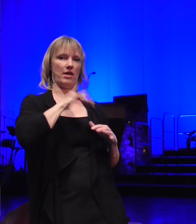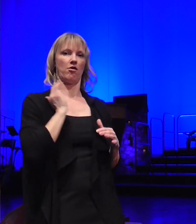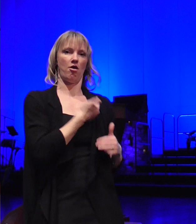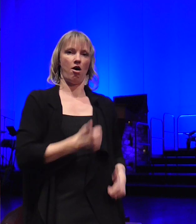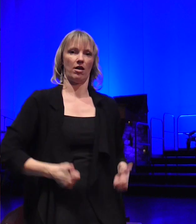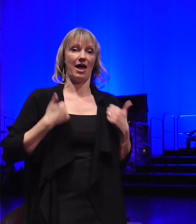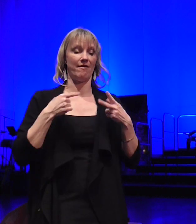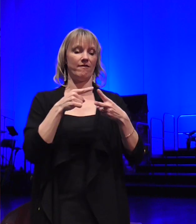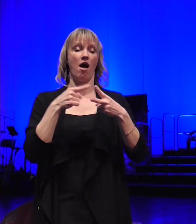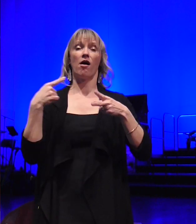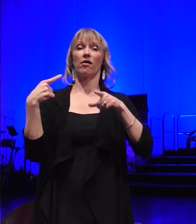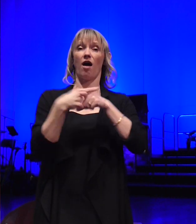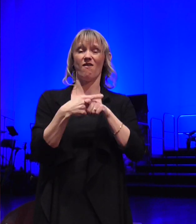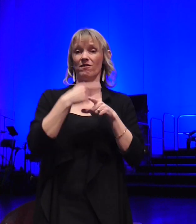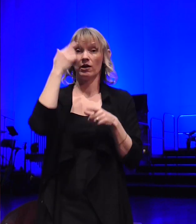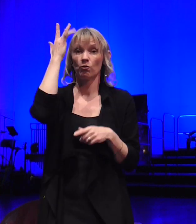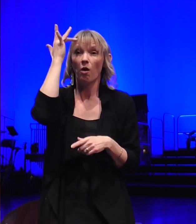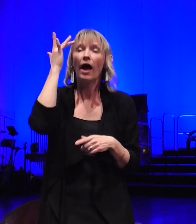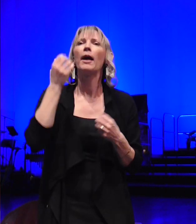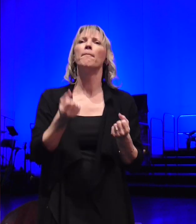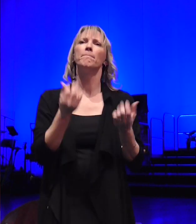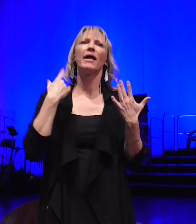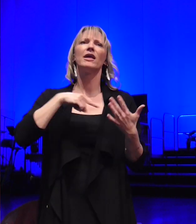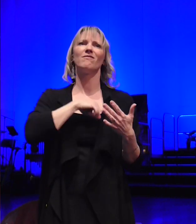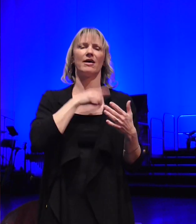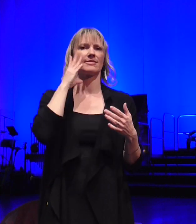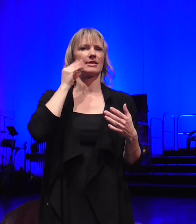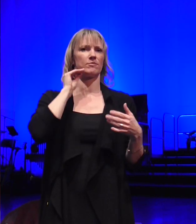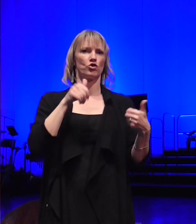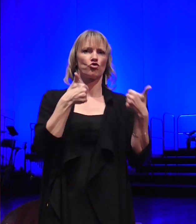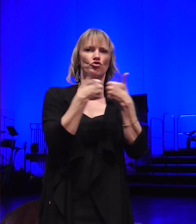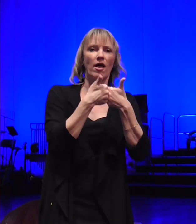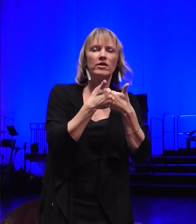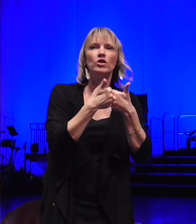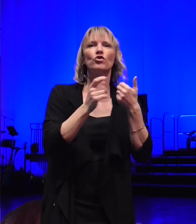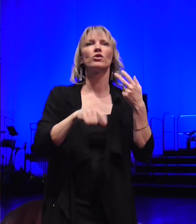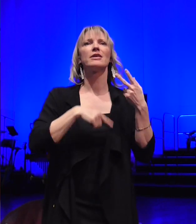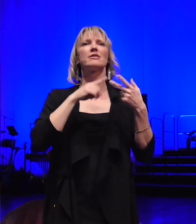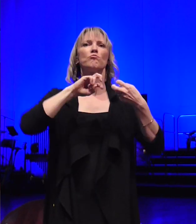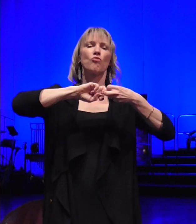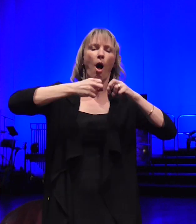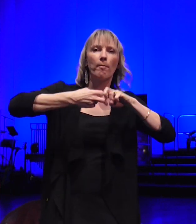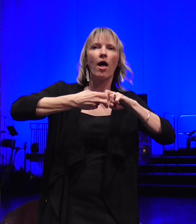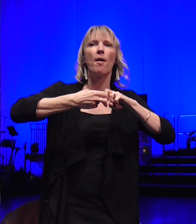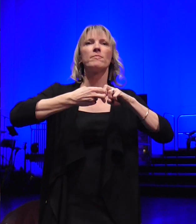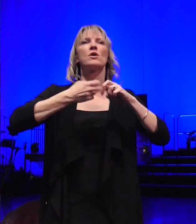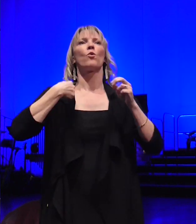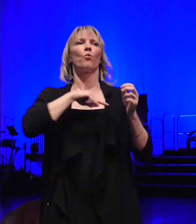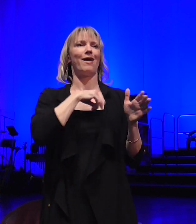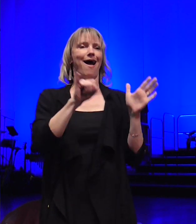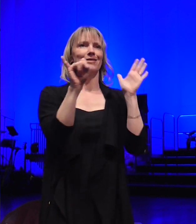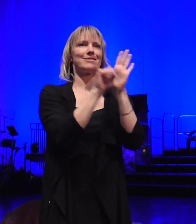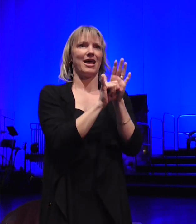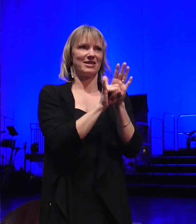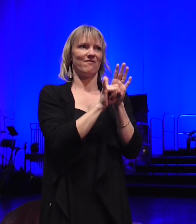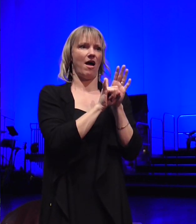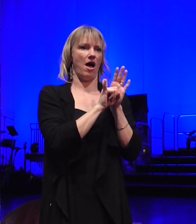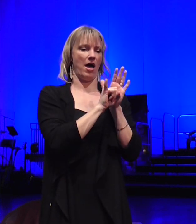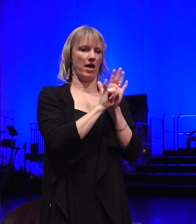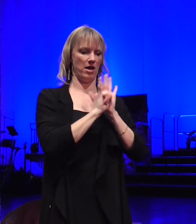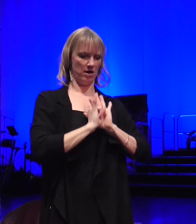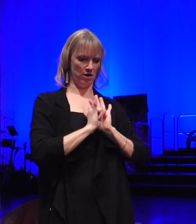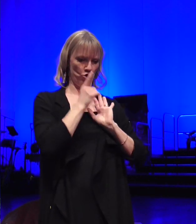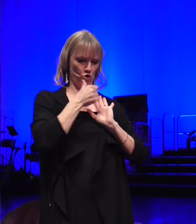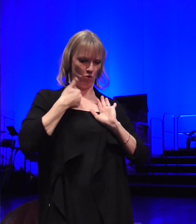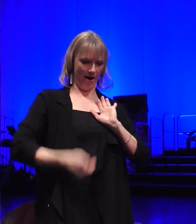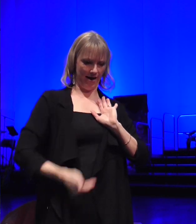Conflict, because so many of us, when we get into challenges and we get into problem, we identify so much with the problem that we forget